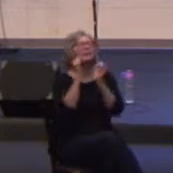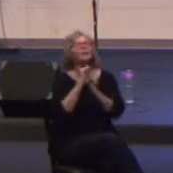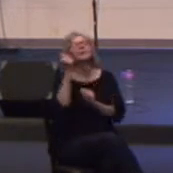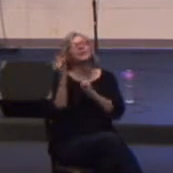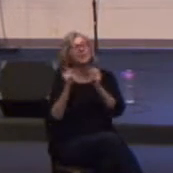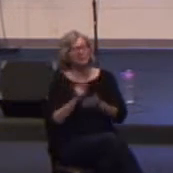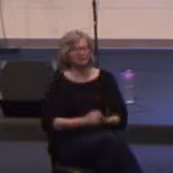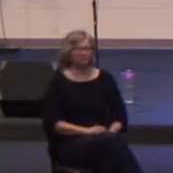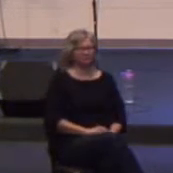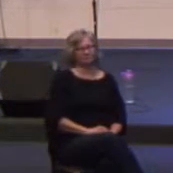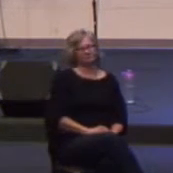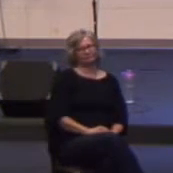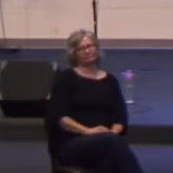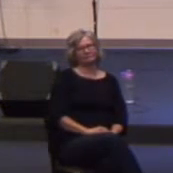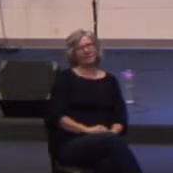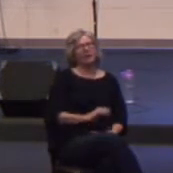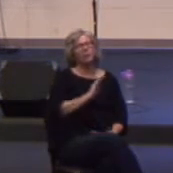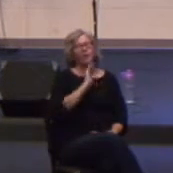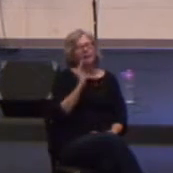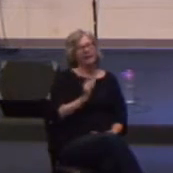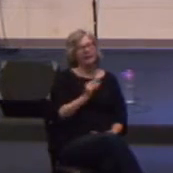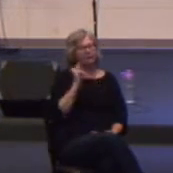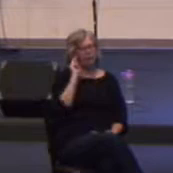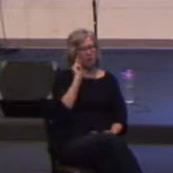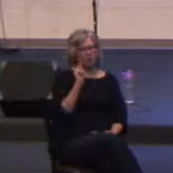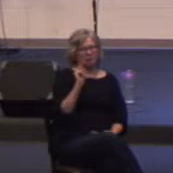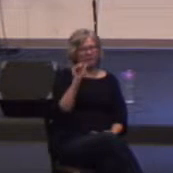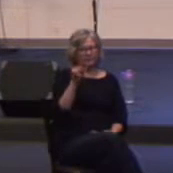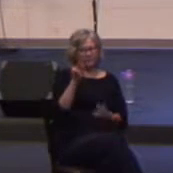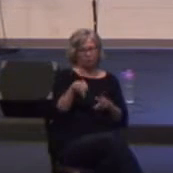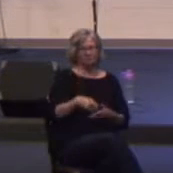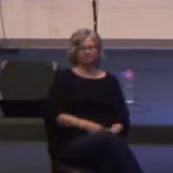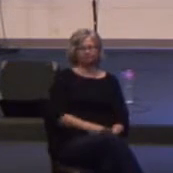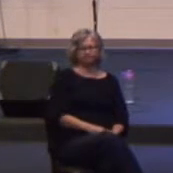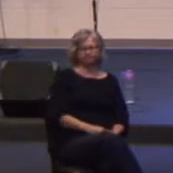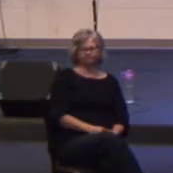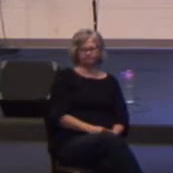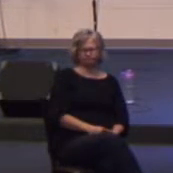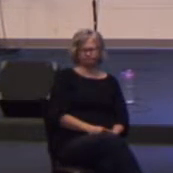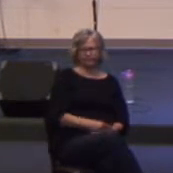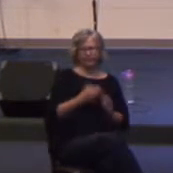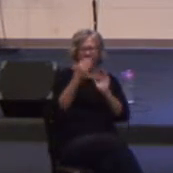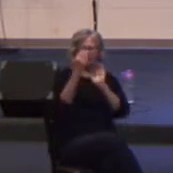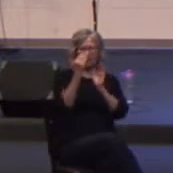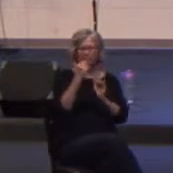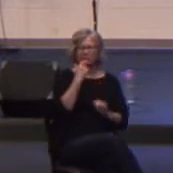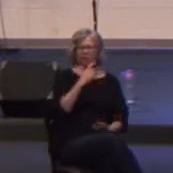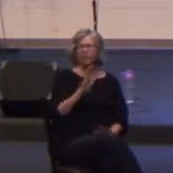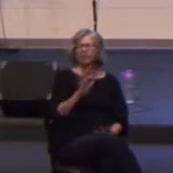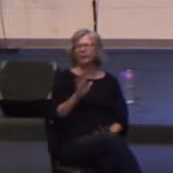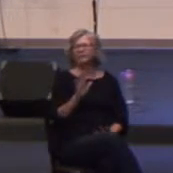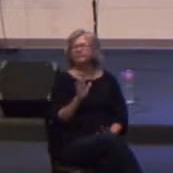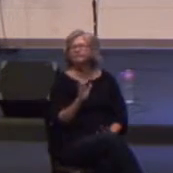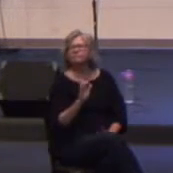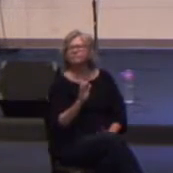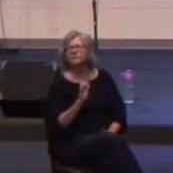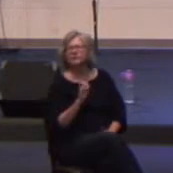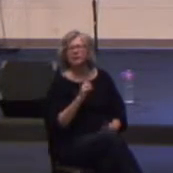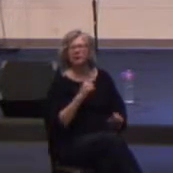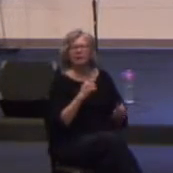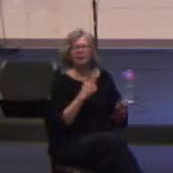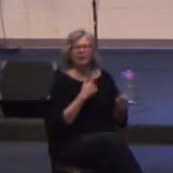others. We never look at another person and compare ourselves and go, oh, hold on. Let me